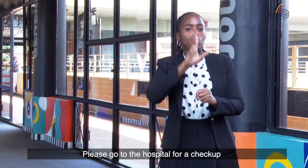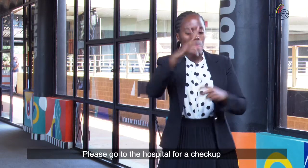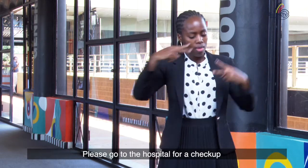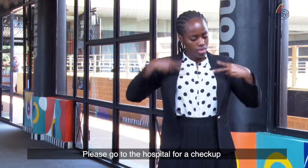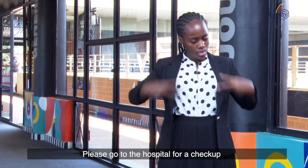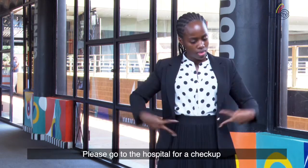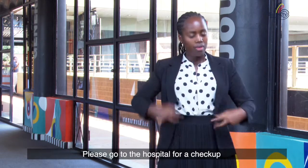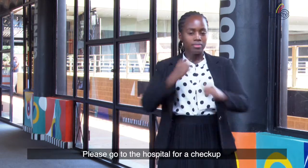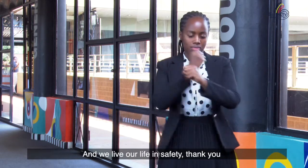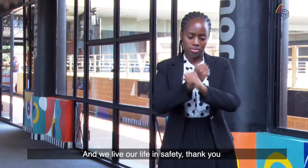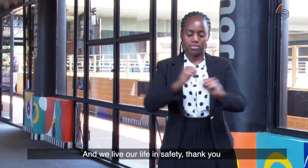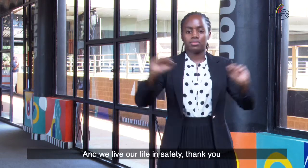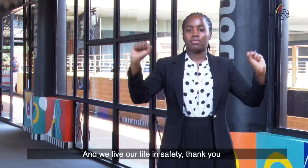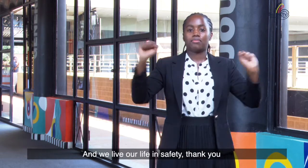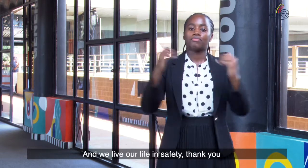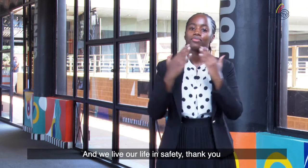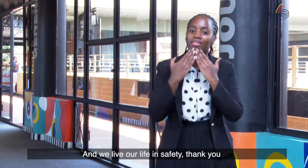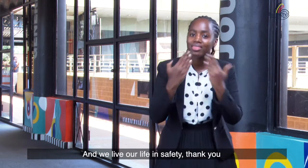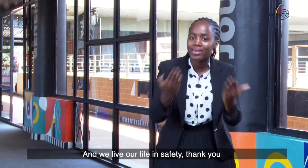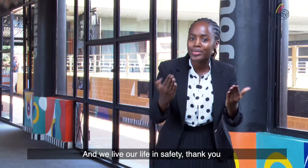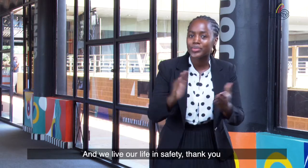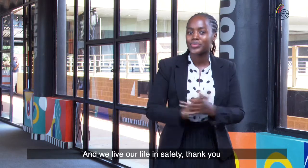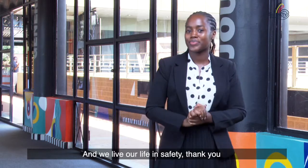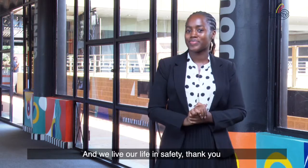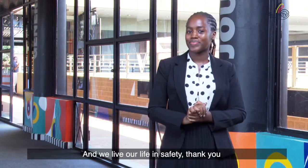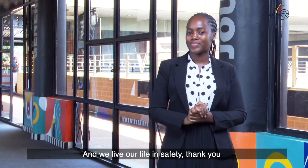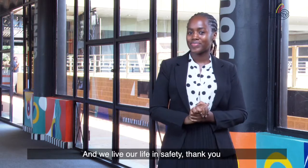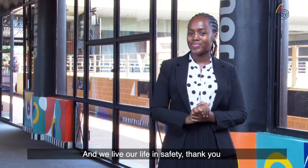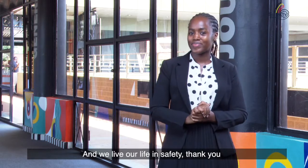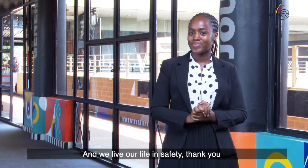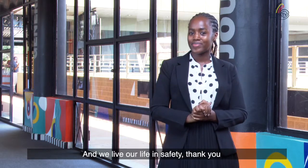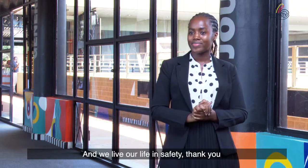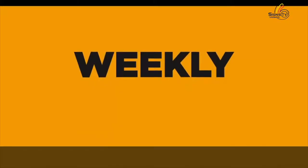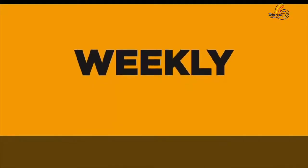for a checkup, and we live our lives in safety. Thank you.